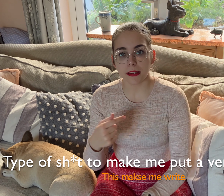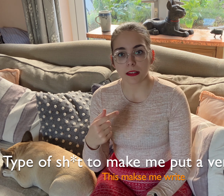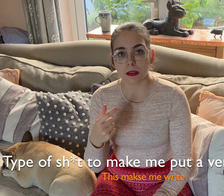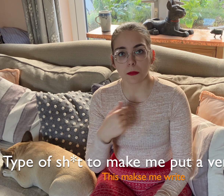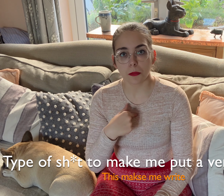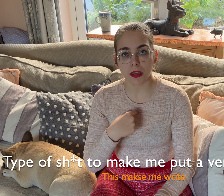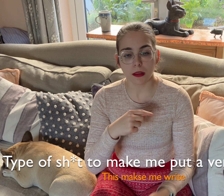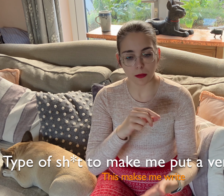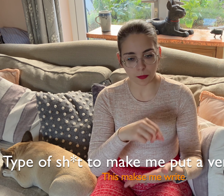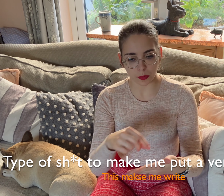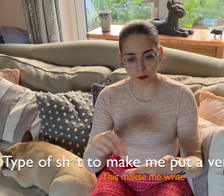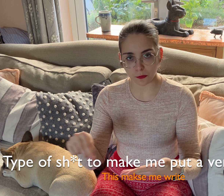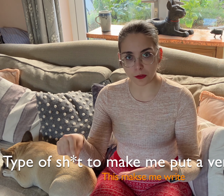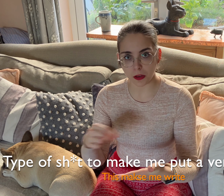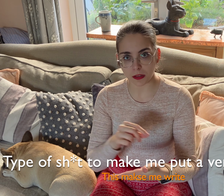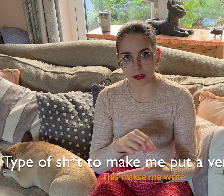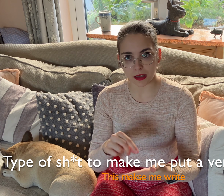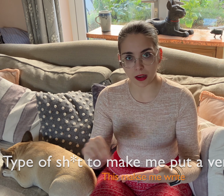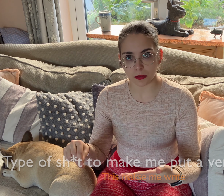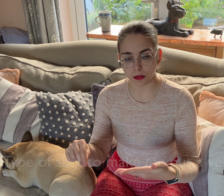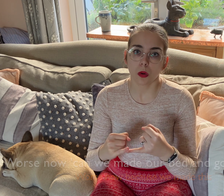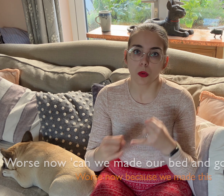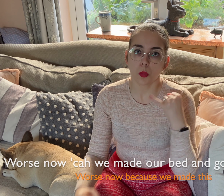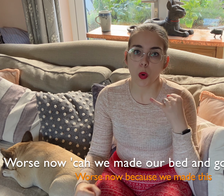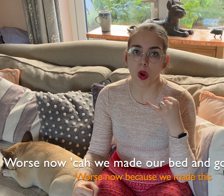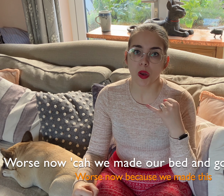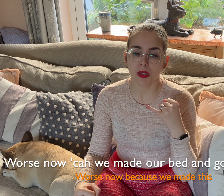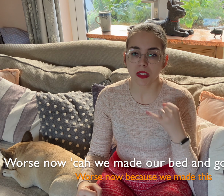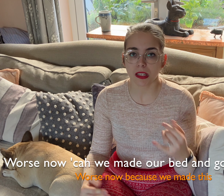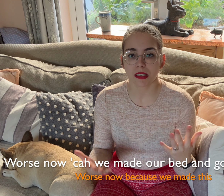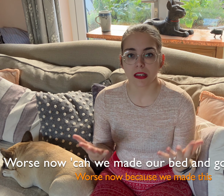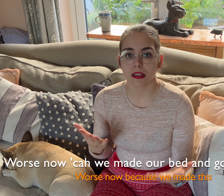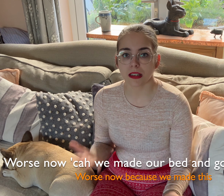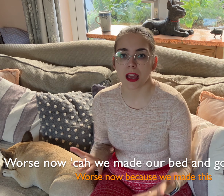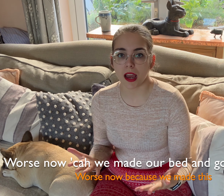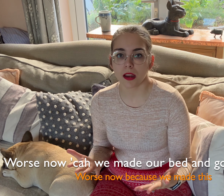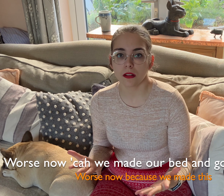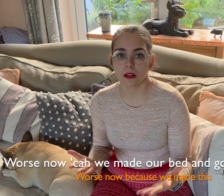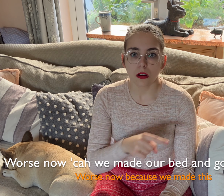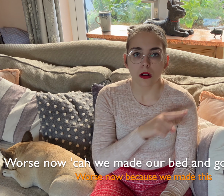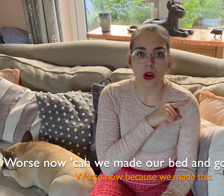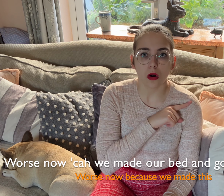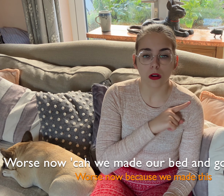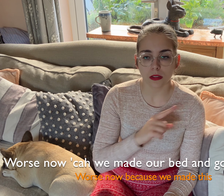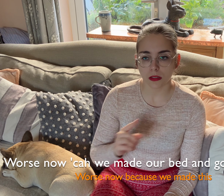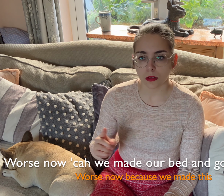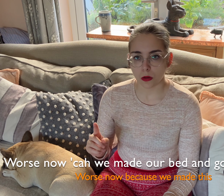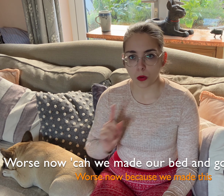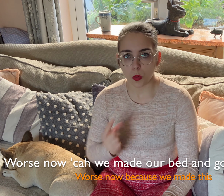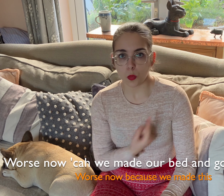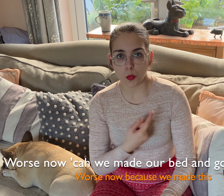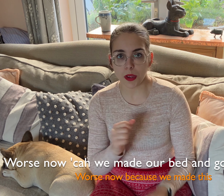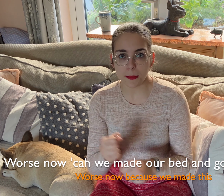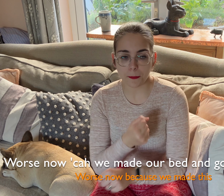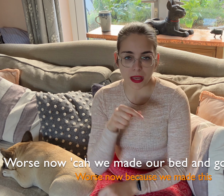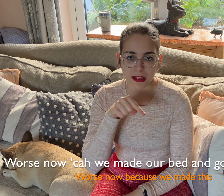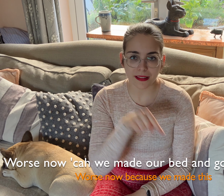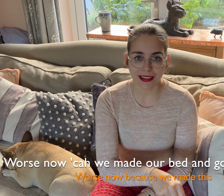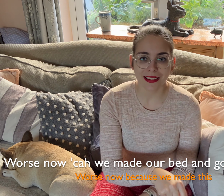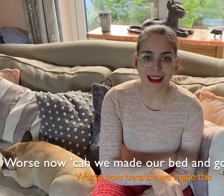me put the verse down. Worse now because we made this.